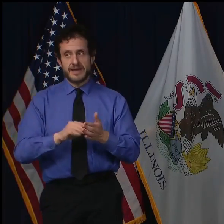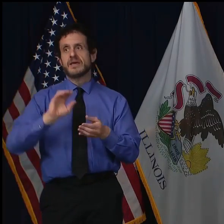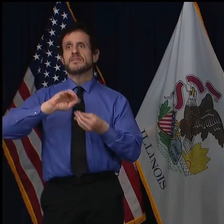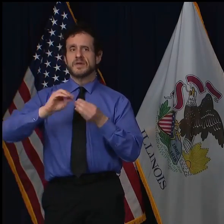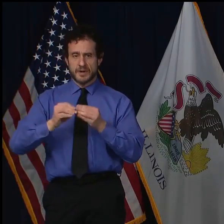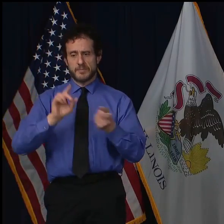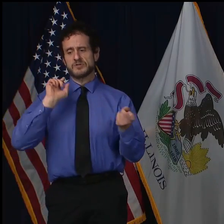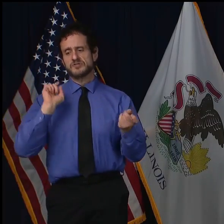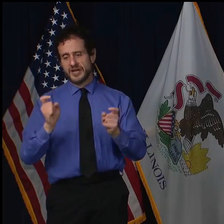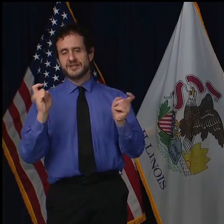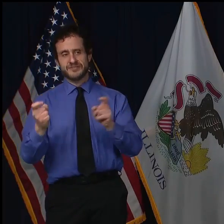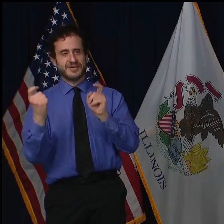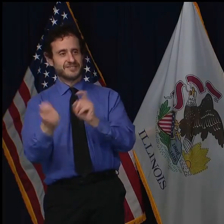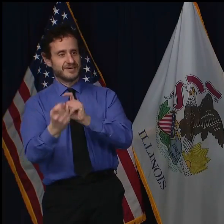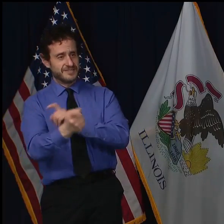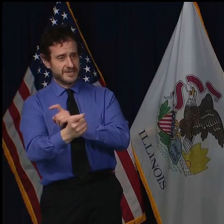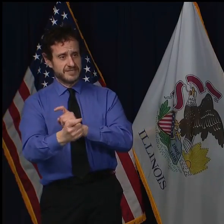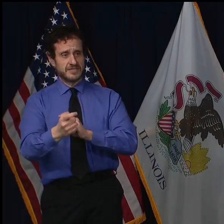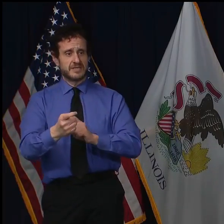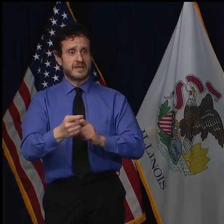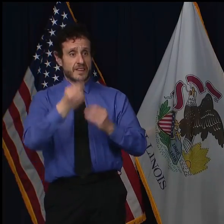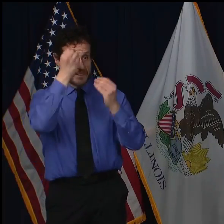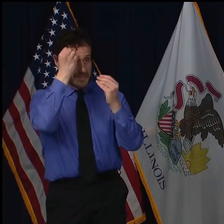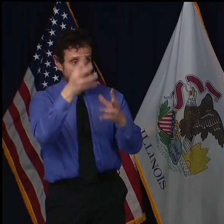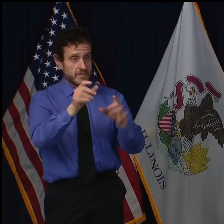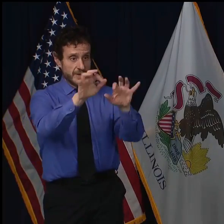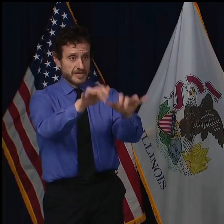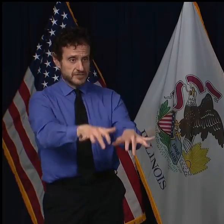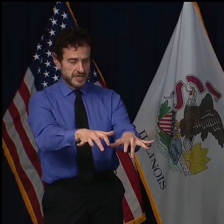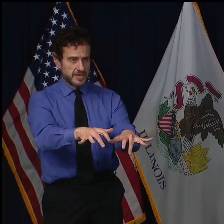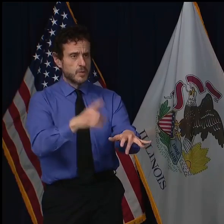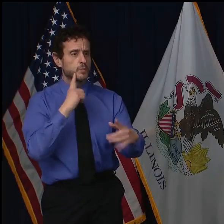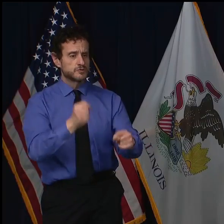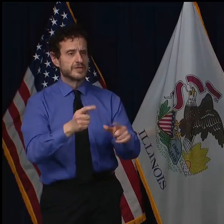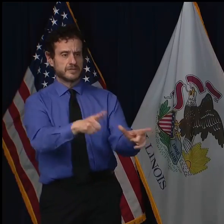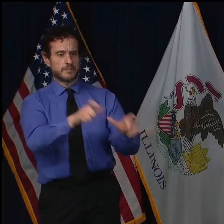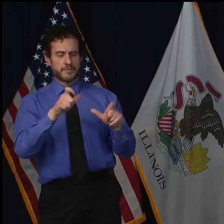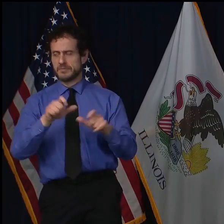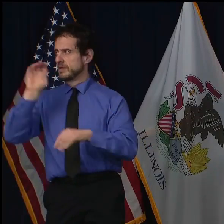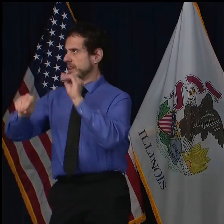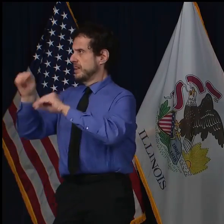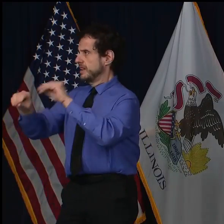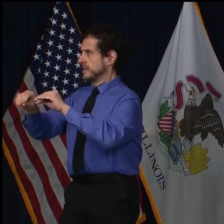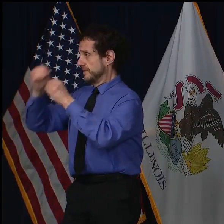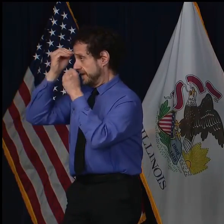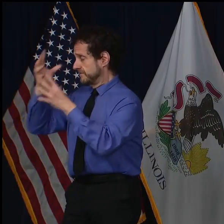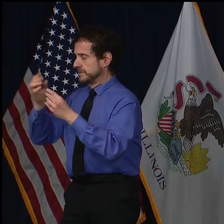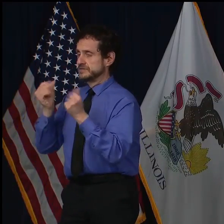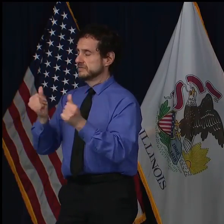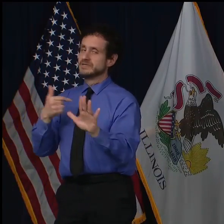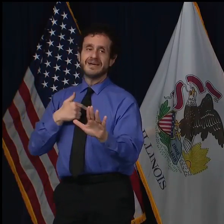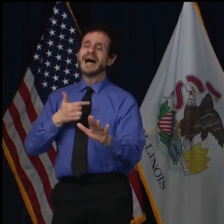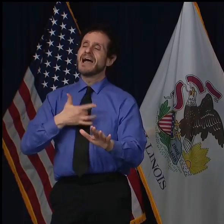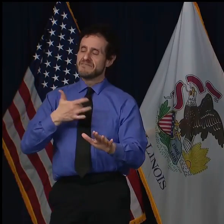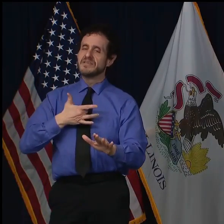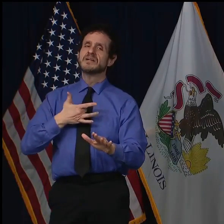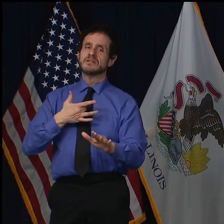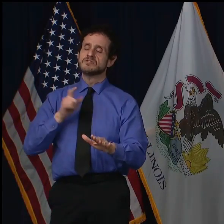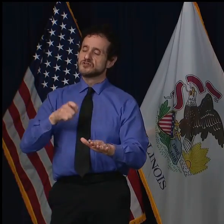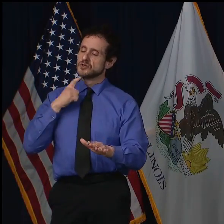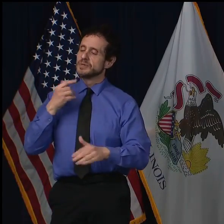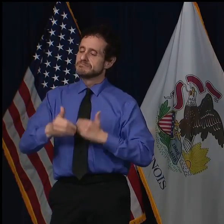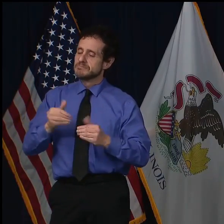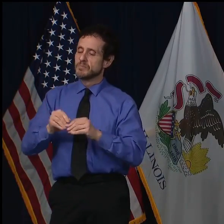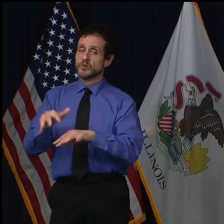fluid. We're trying to put information really faster than I'm comfortable with, but in an aggressive attempt to make sure we put everything out